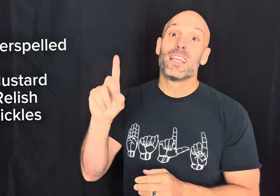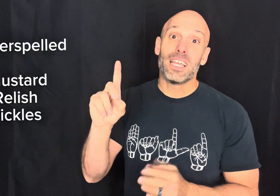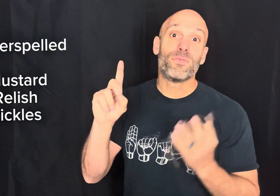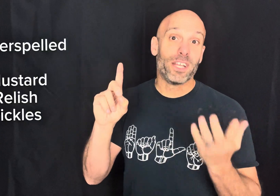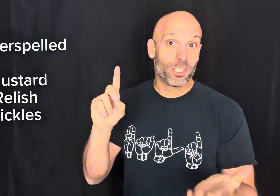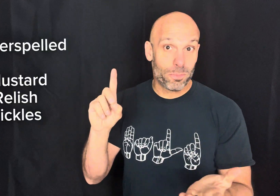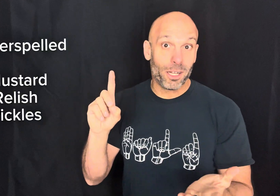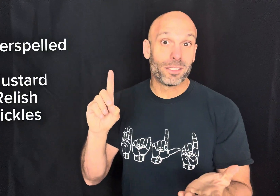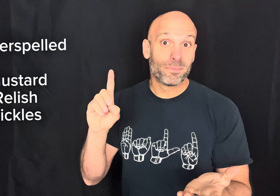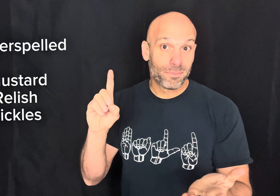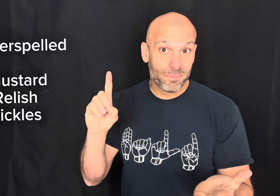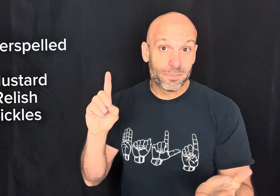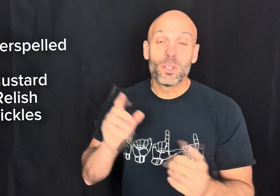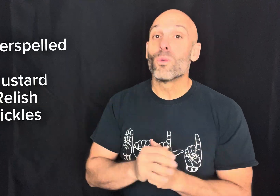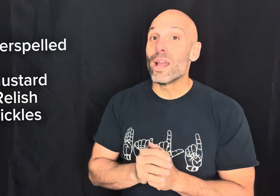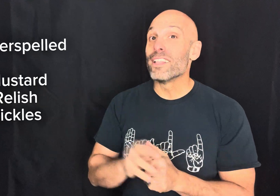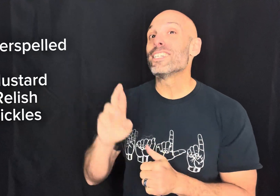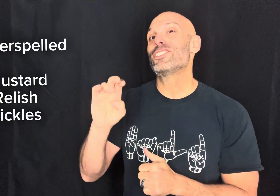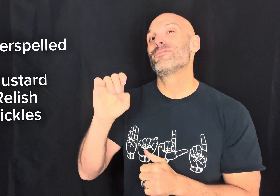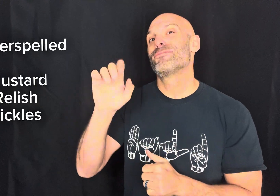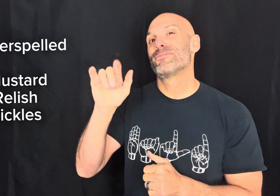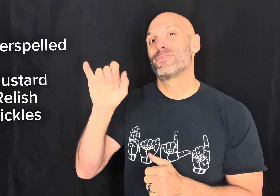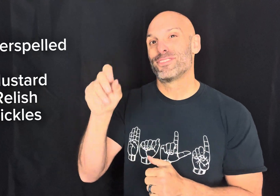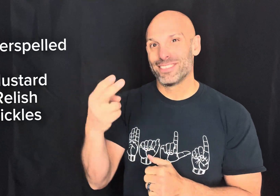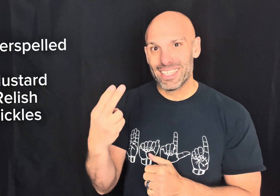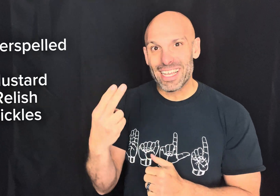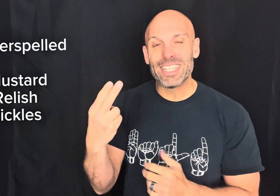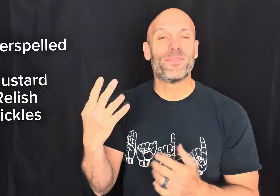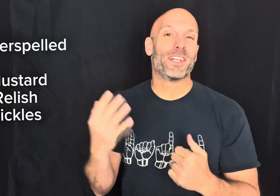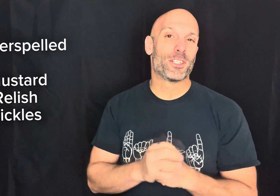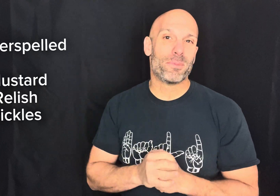is fingerspelled. Relish is fingerspelled.